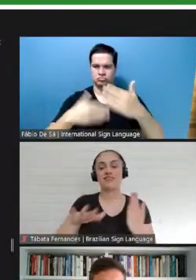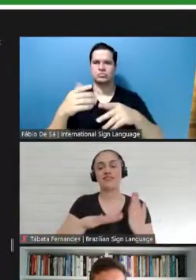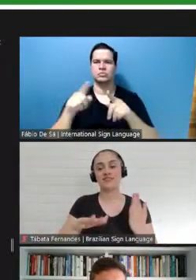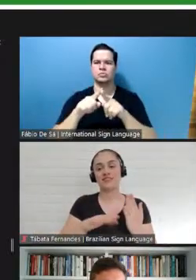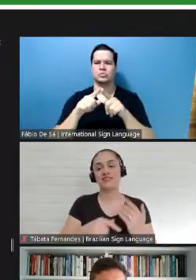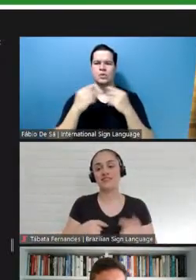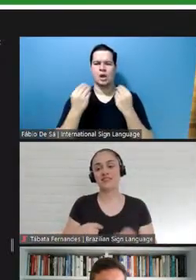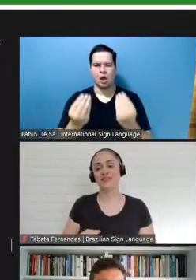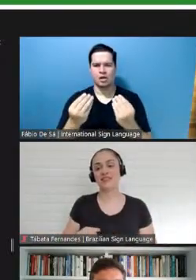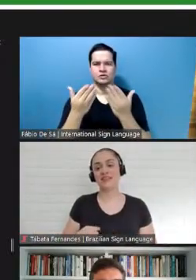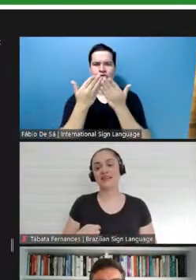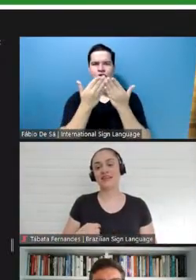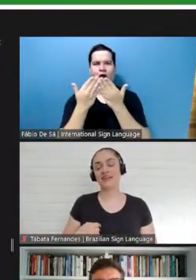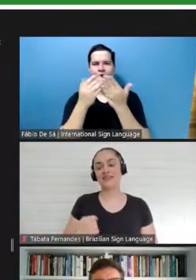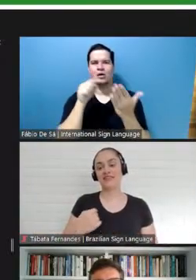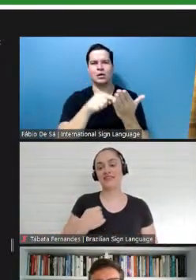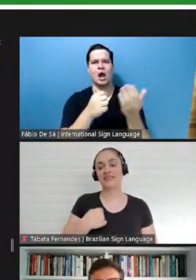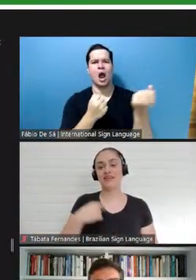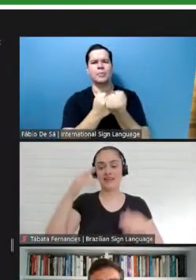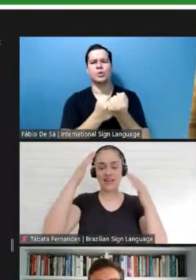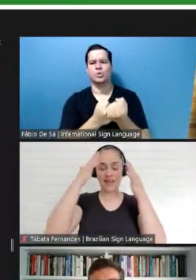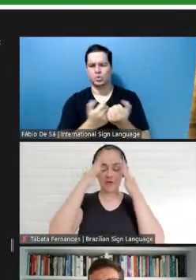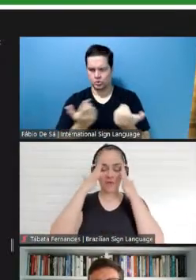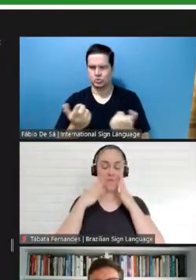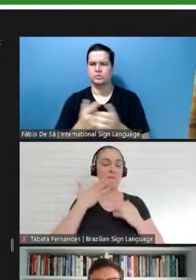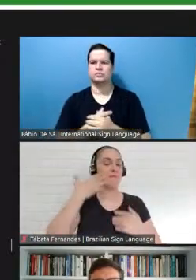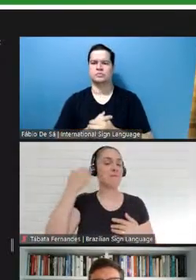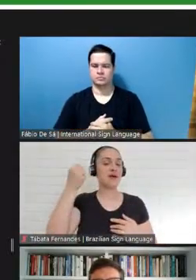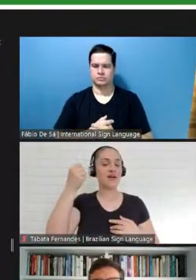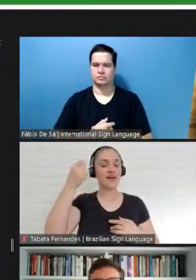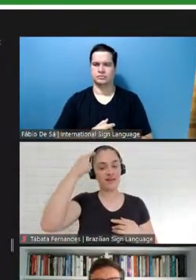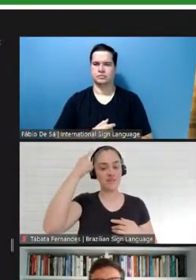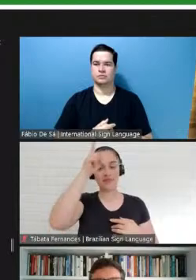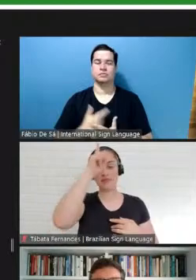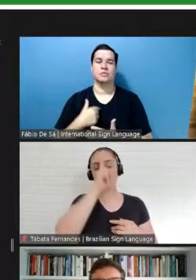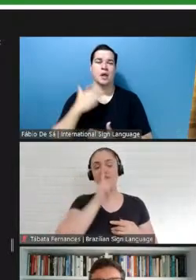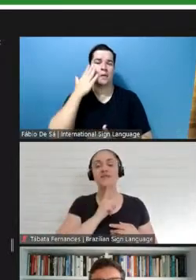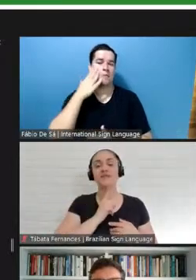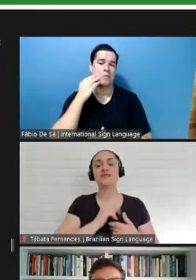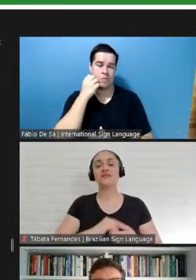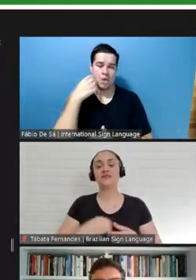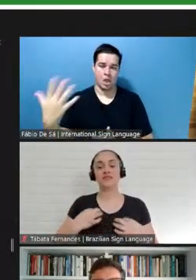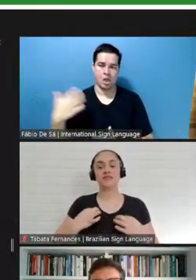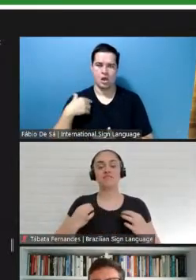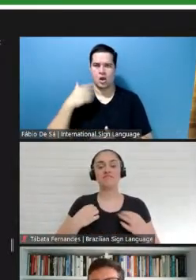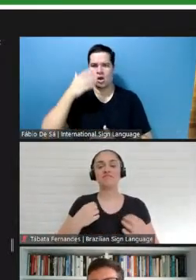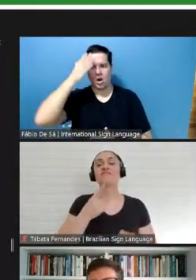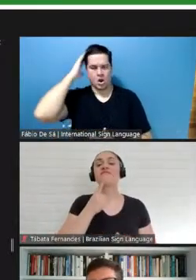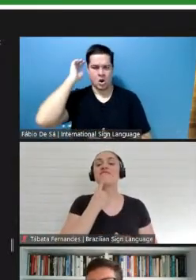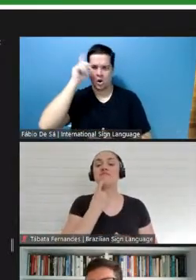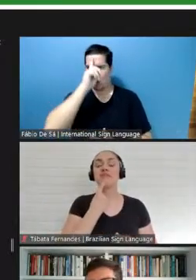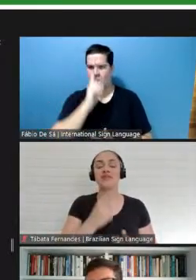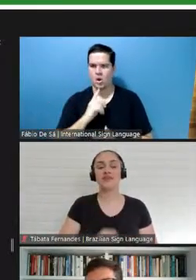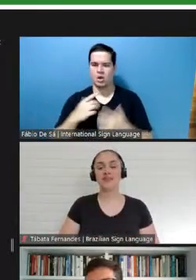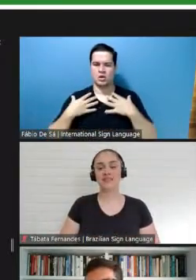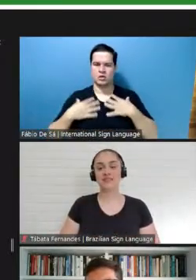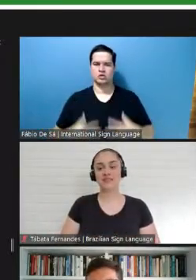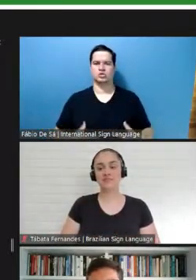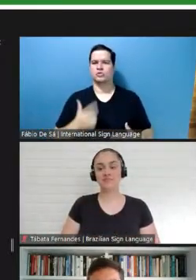shirt. I have blonde hair. Okay. So I just wanted to start off really just with